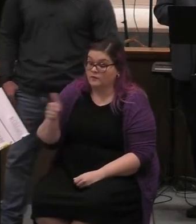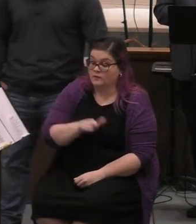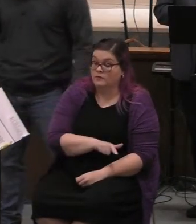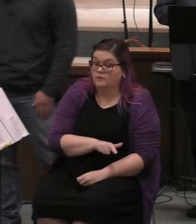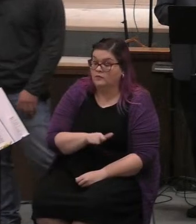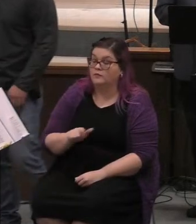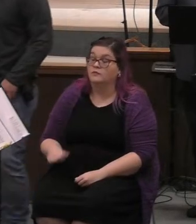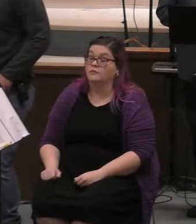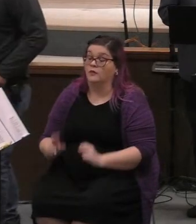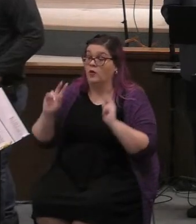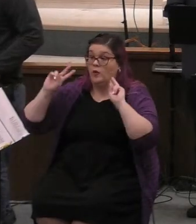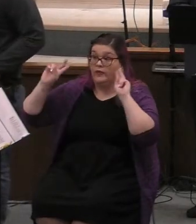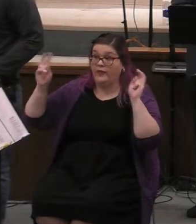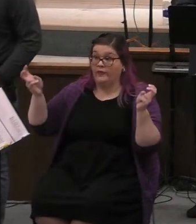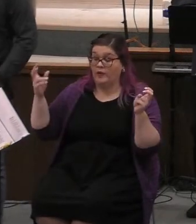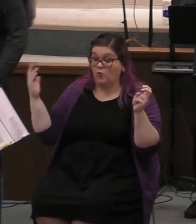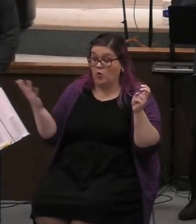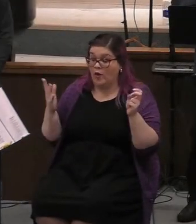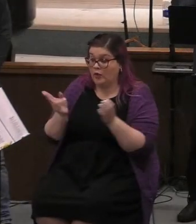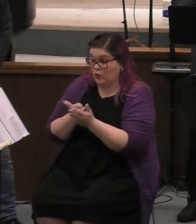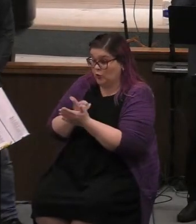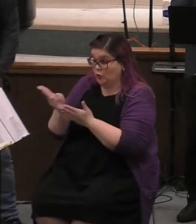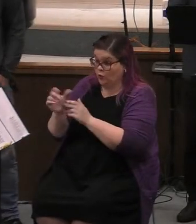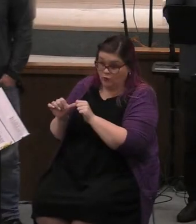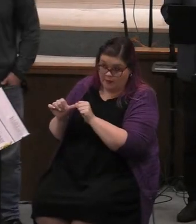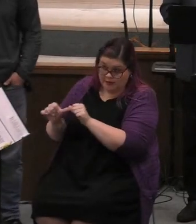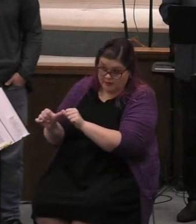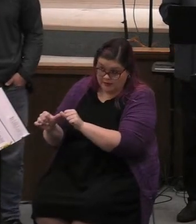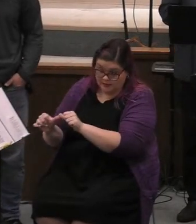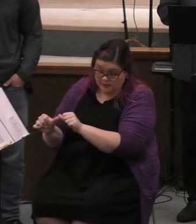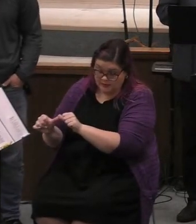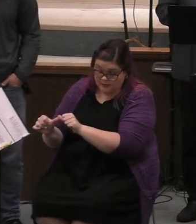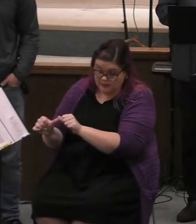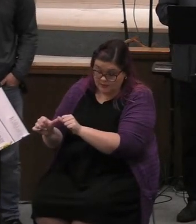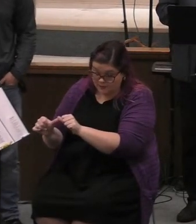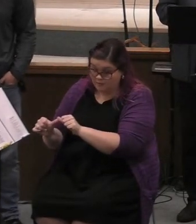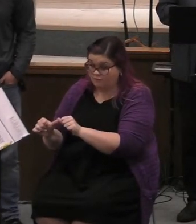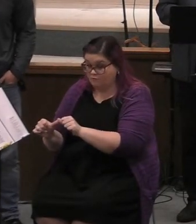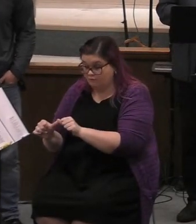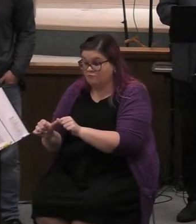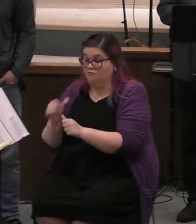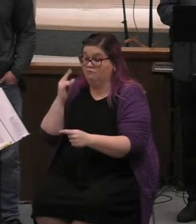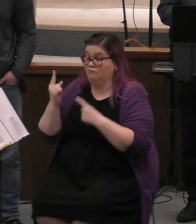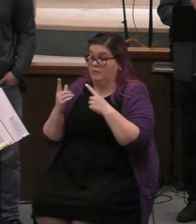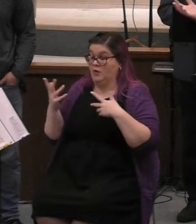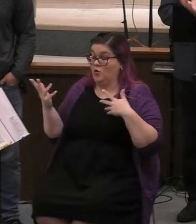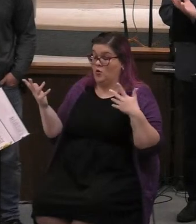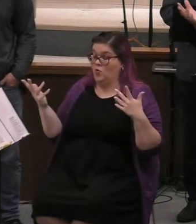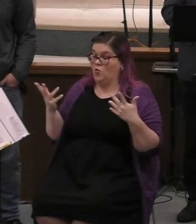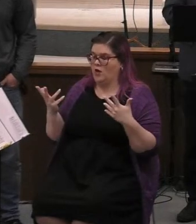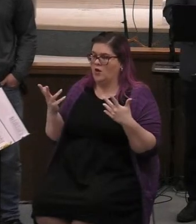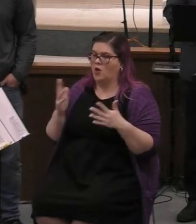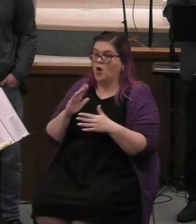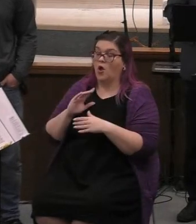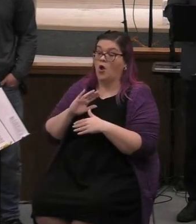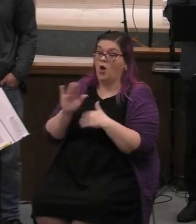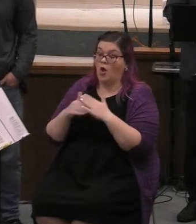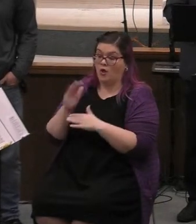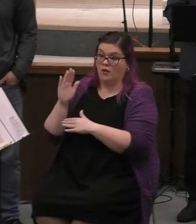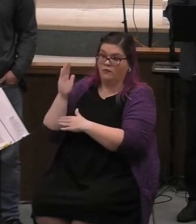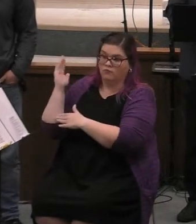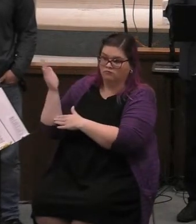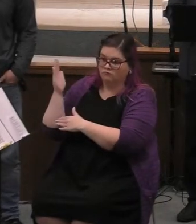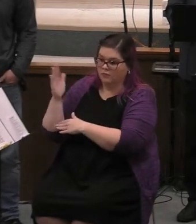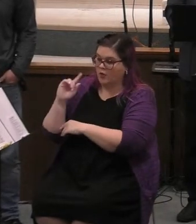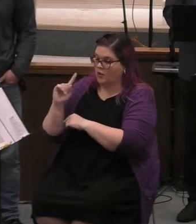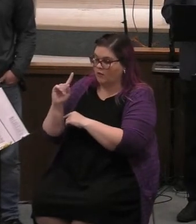So the theme of the conference was Truth Remains, and as you can imagine, a lot of the, well, all the messages